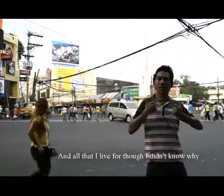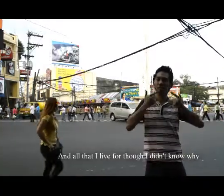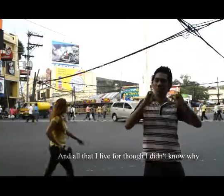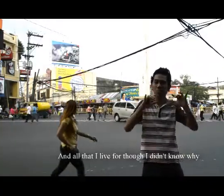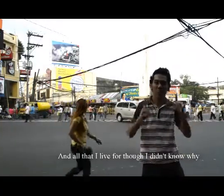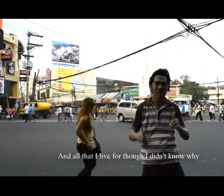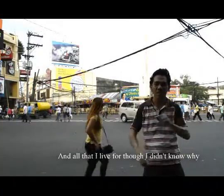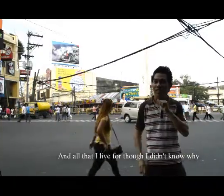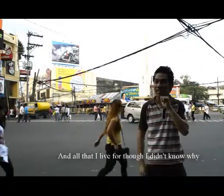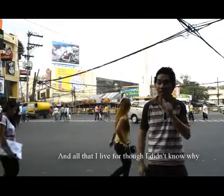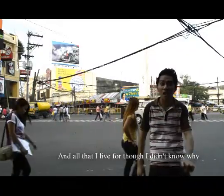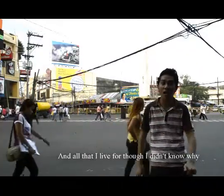for,